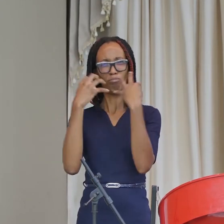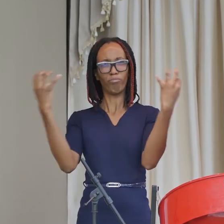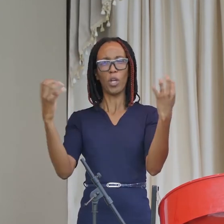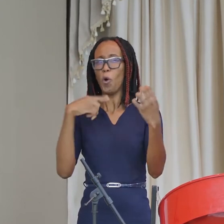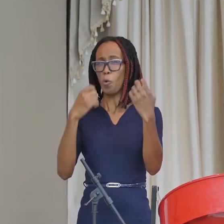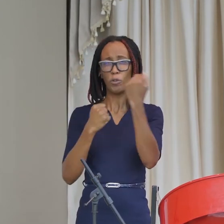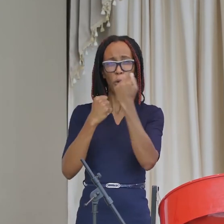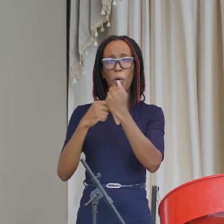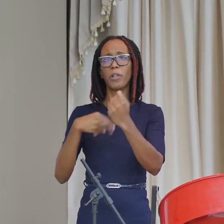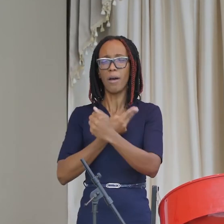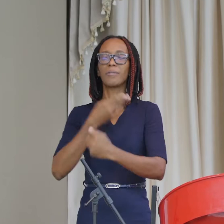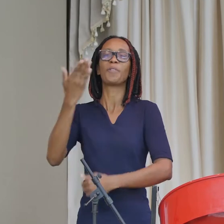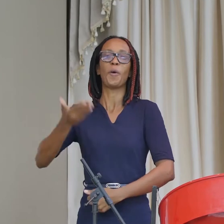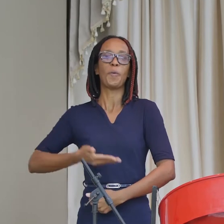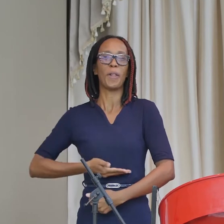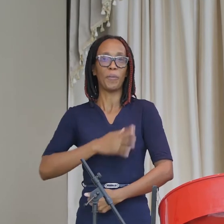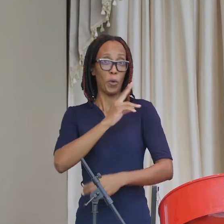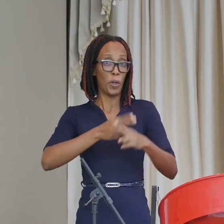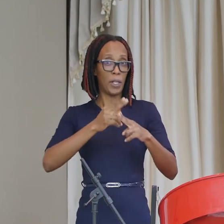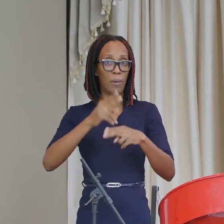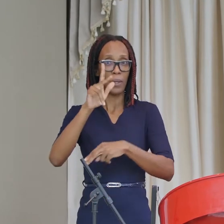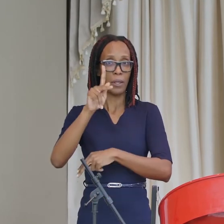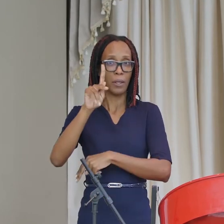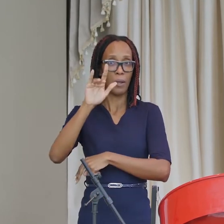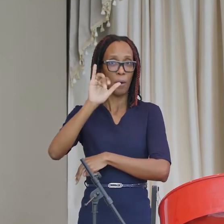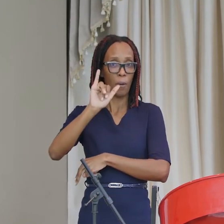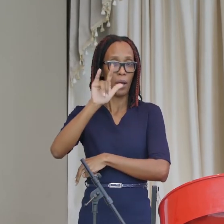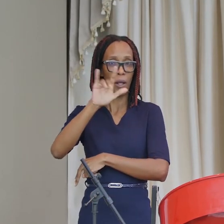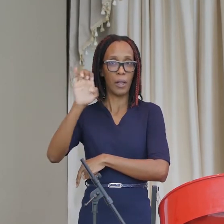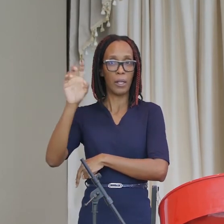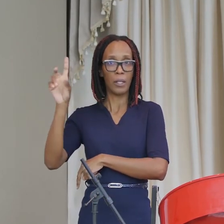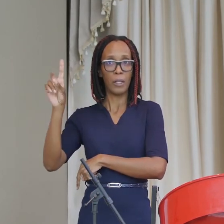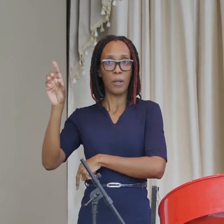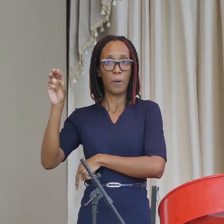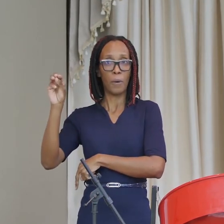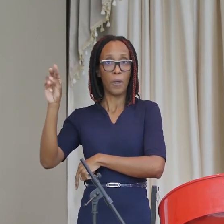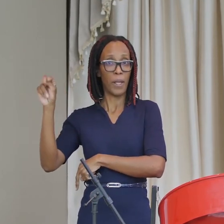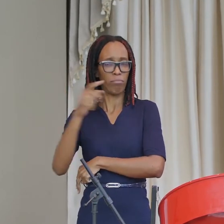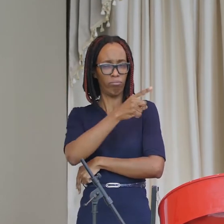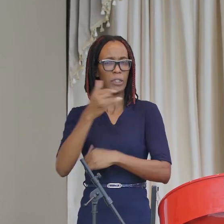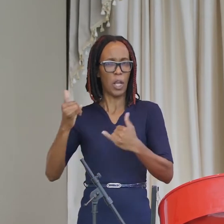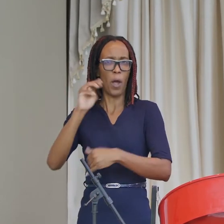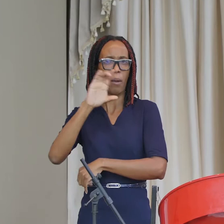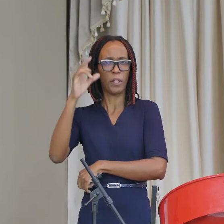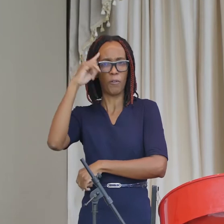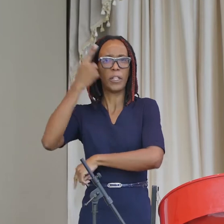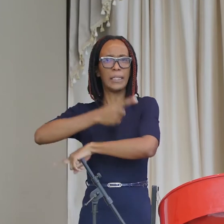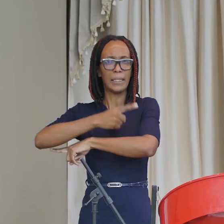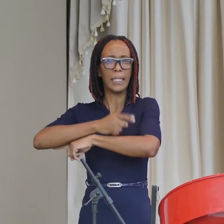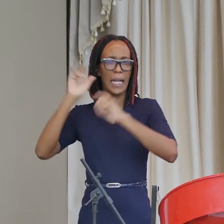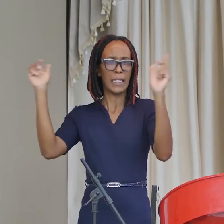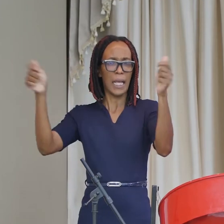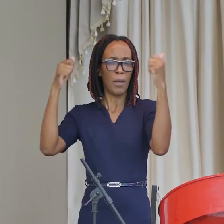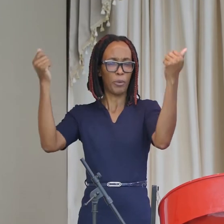well-wishers, welcome. My name is Kyle Doman, and I am the Master of Ceremonies for this morning's